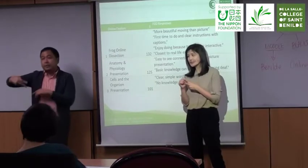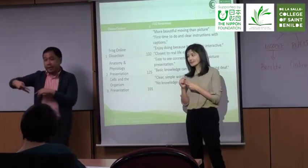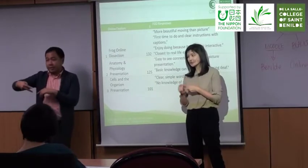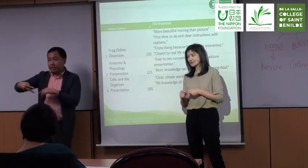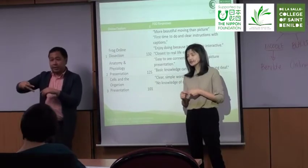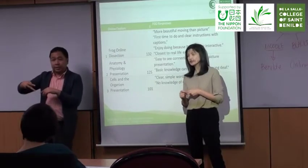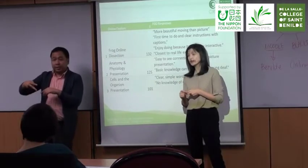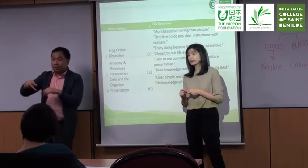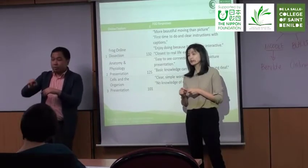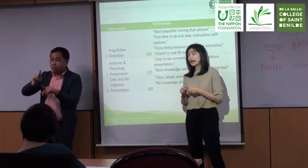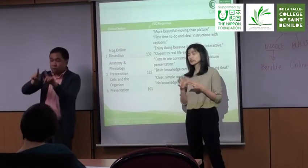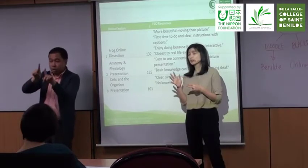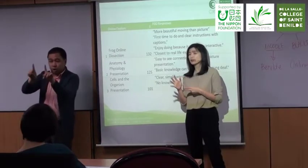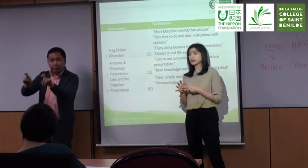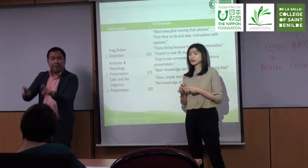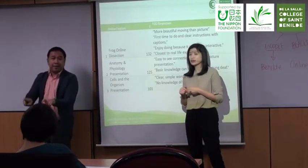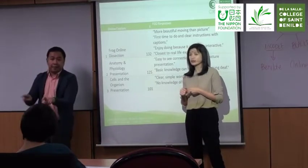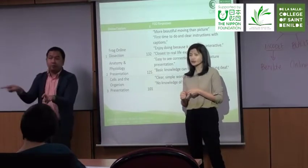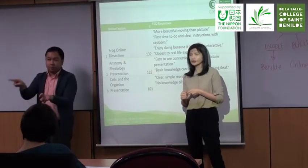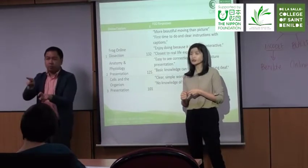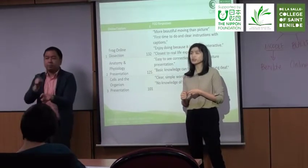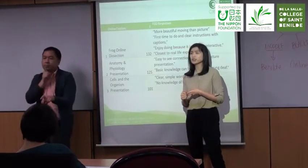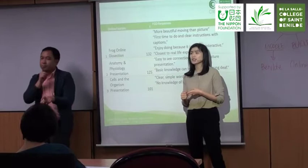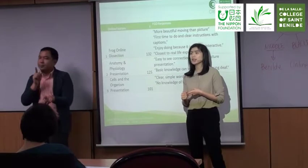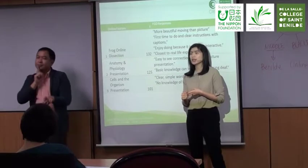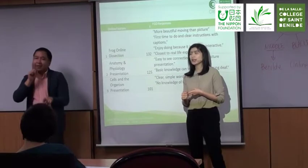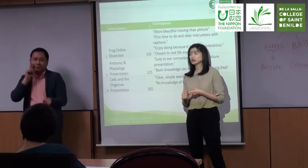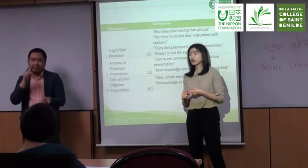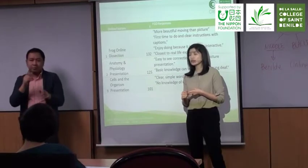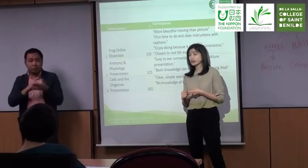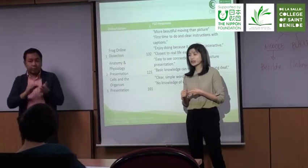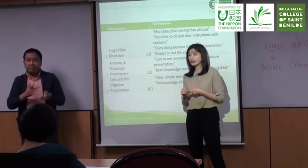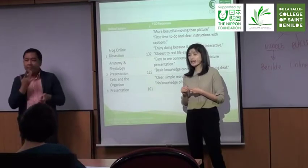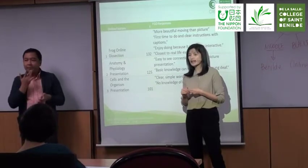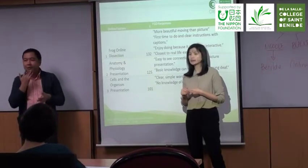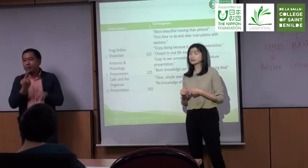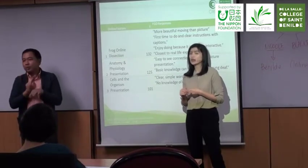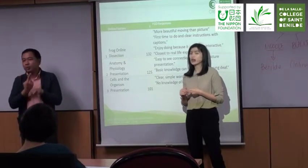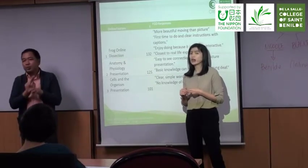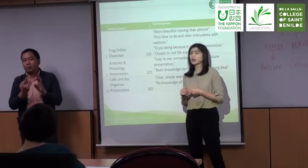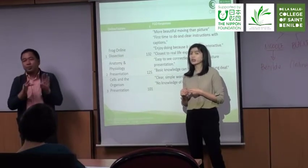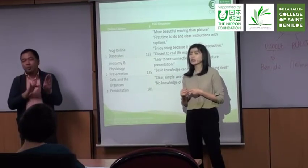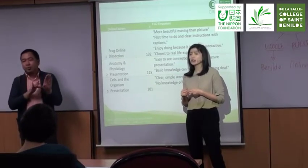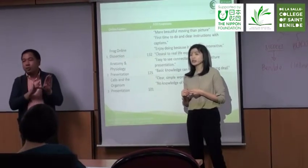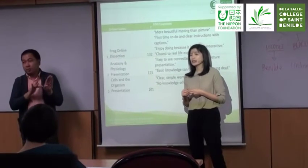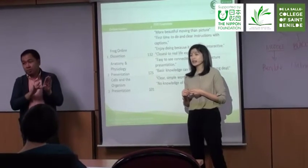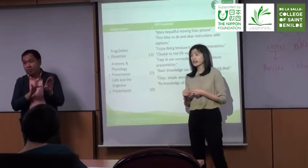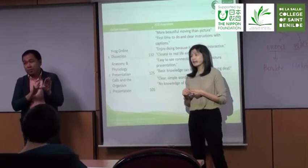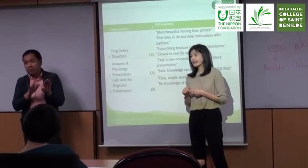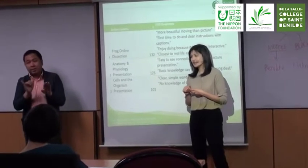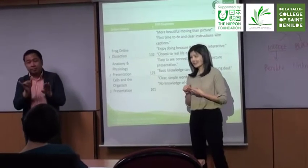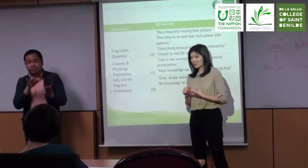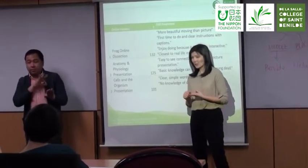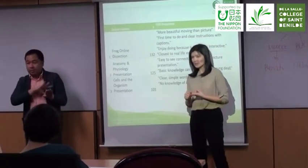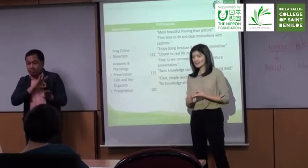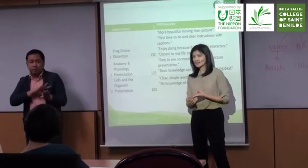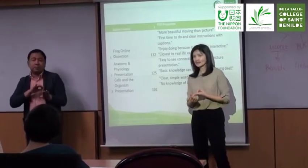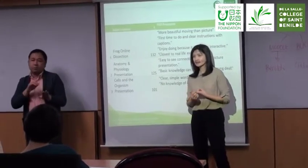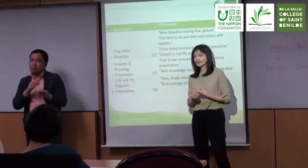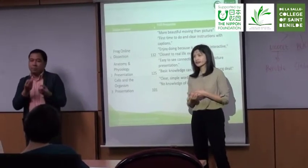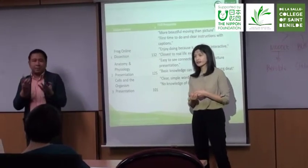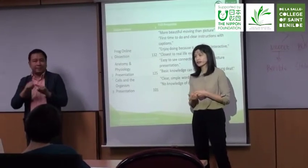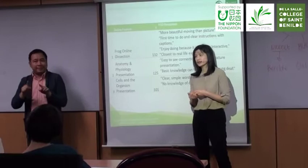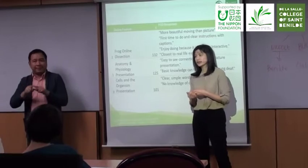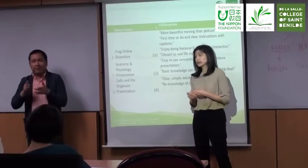favorable in using MOODLE. They actually prefer using MOODLE. And also, they were helped in many different